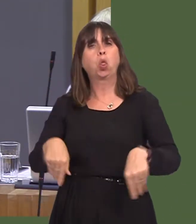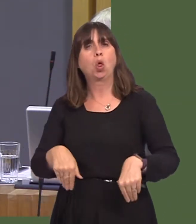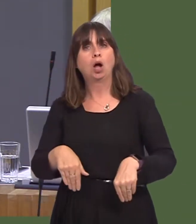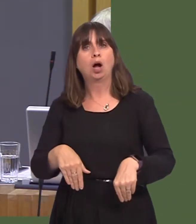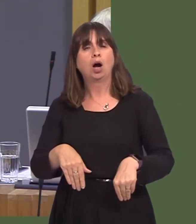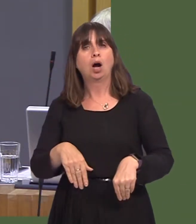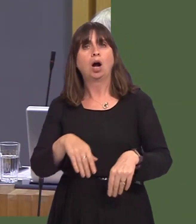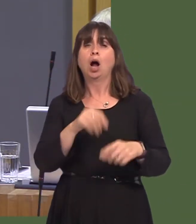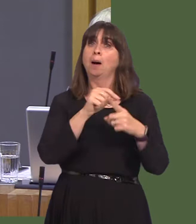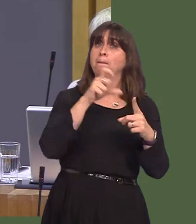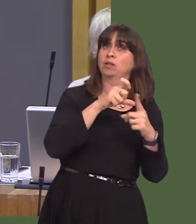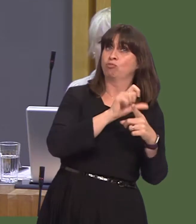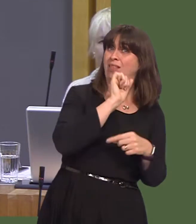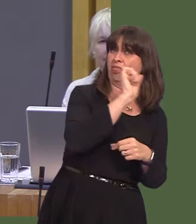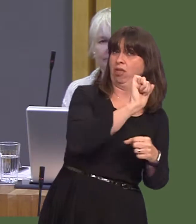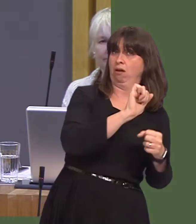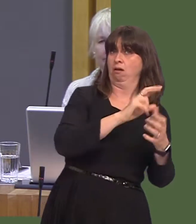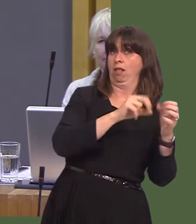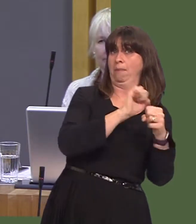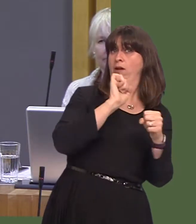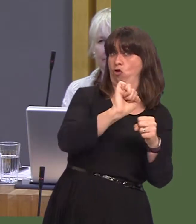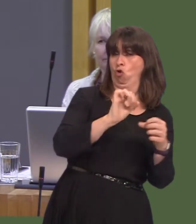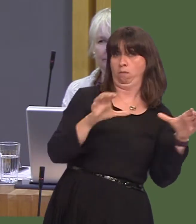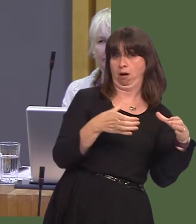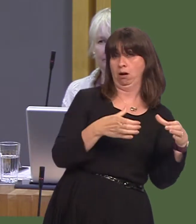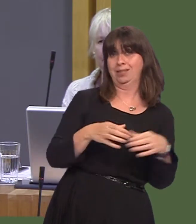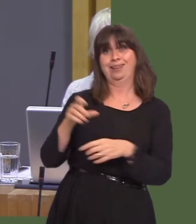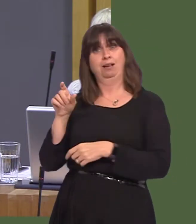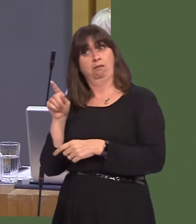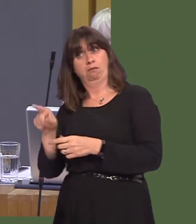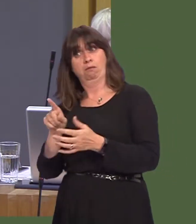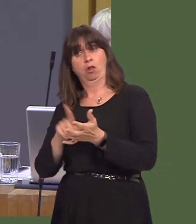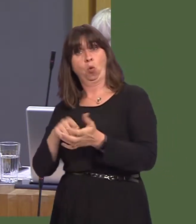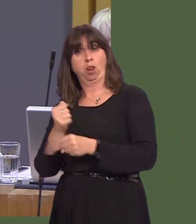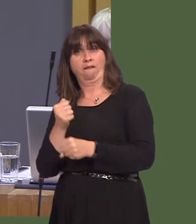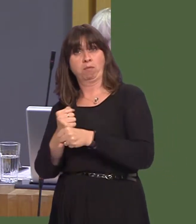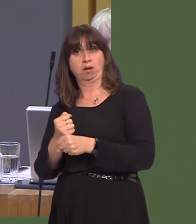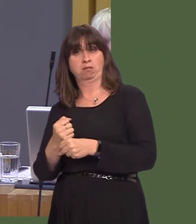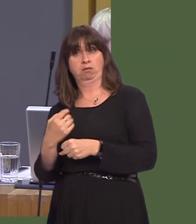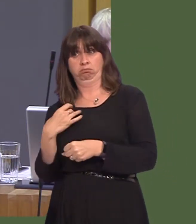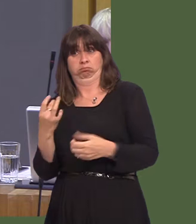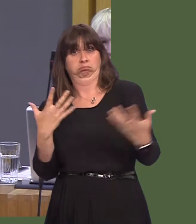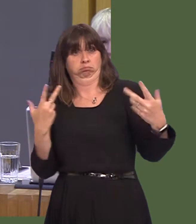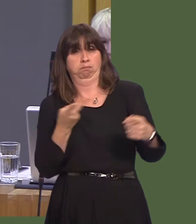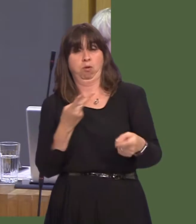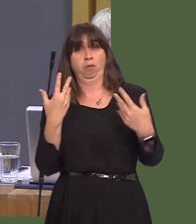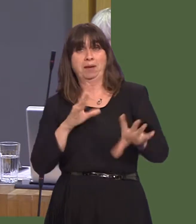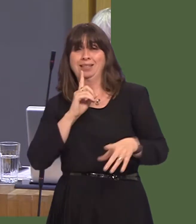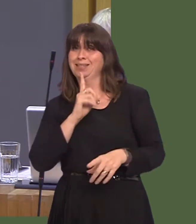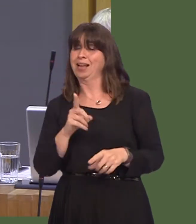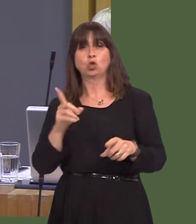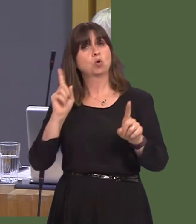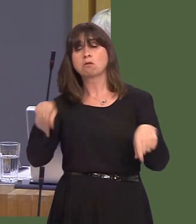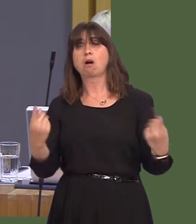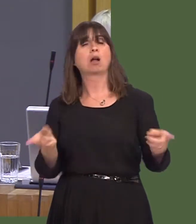Pontypridd and your Cabinet Secretary, or will you continue to toe the London Labour line, putting the interests